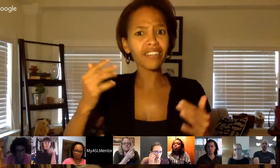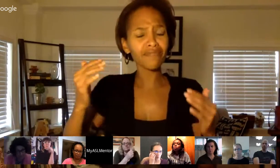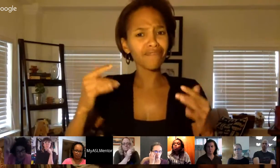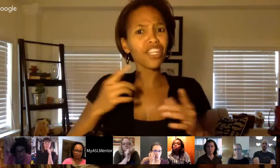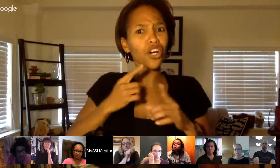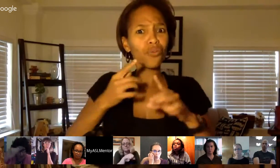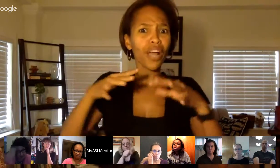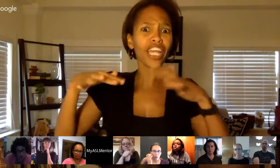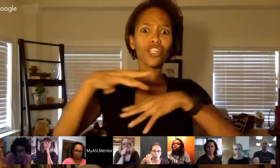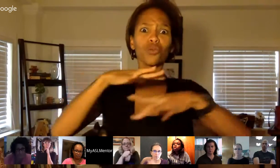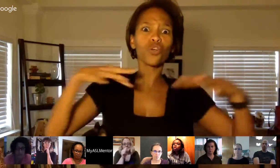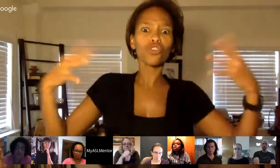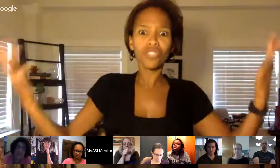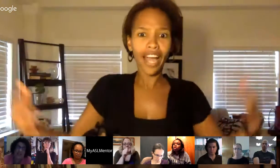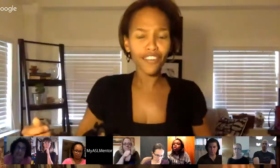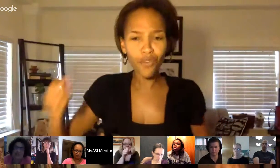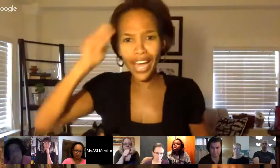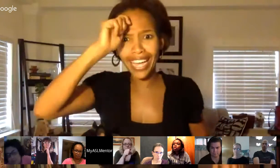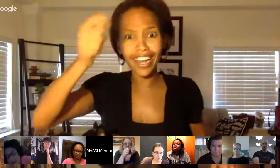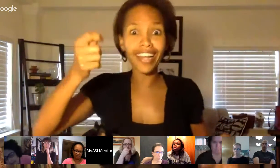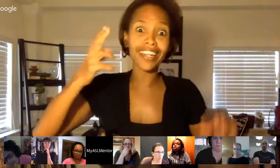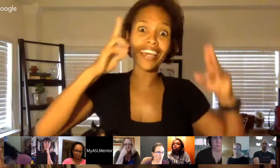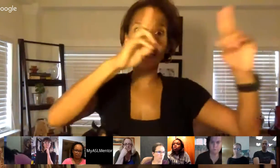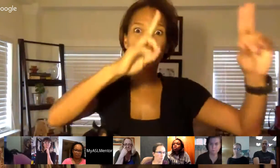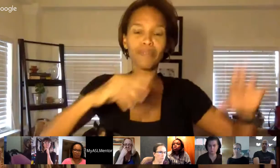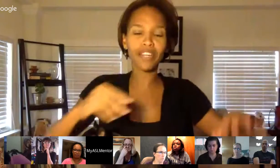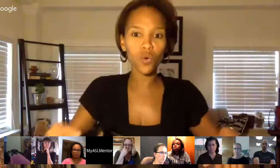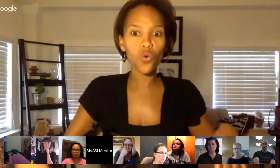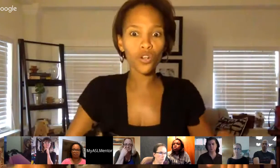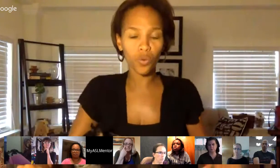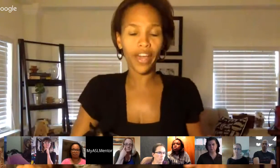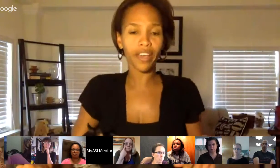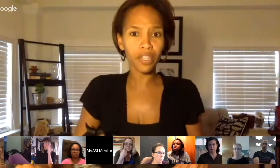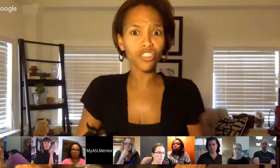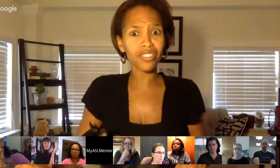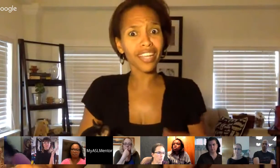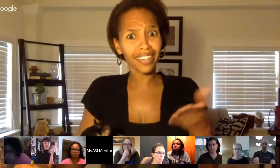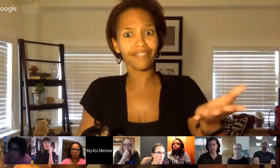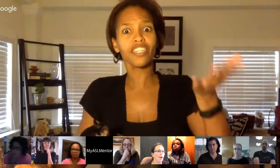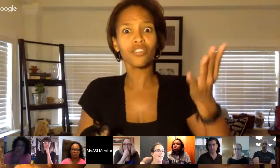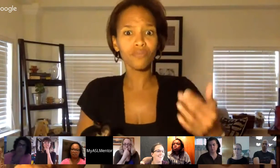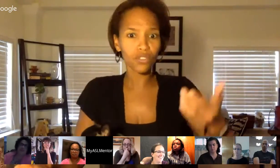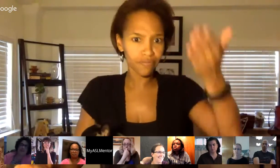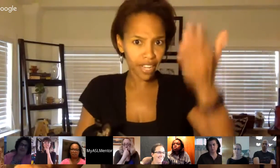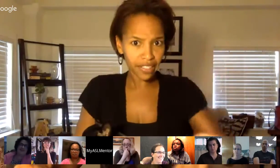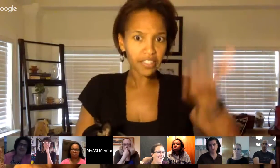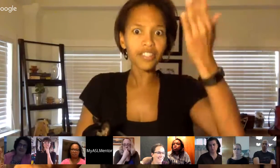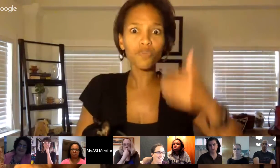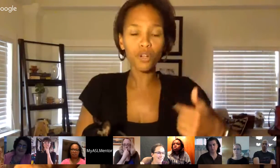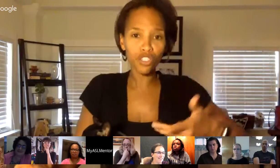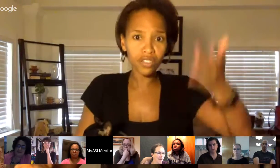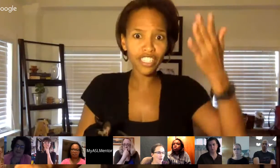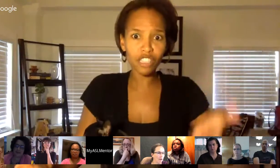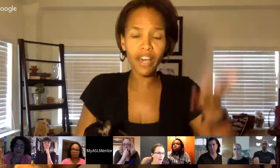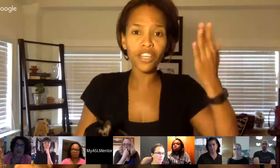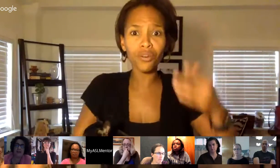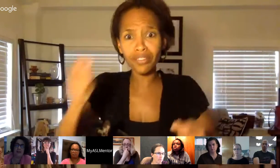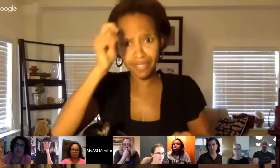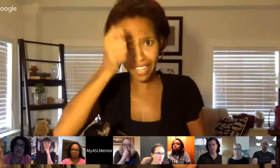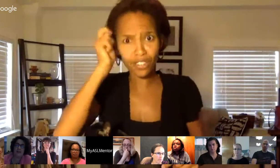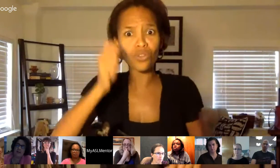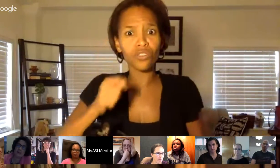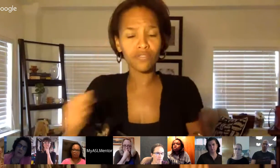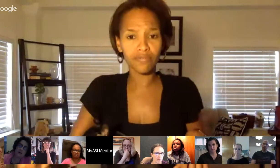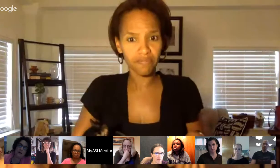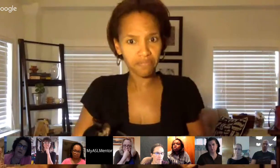in a, you know, regular world kind of way, not in a give somebody an award way, but just like, you know, it's a person, I just met you,